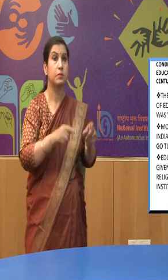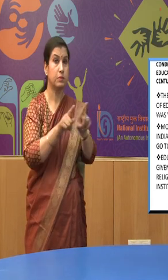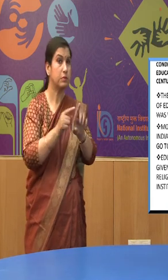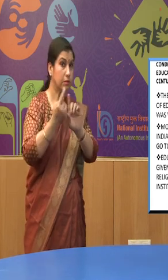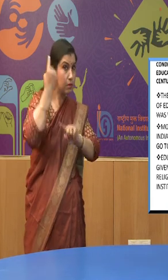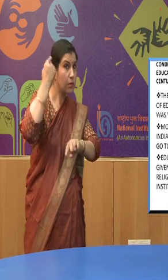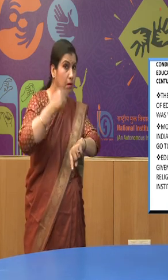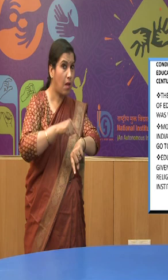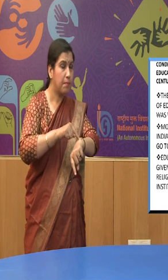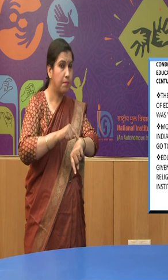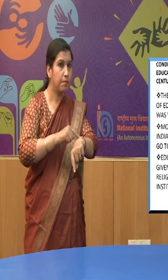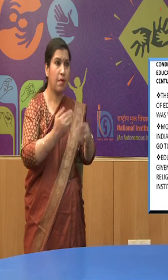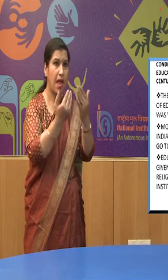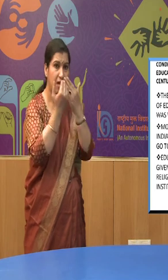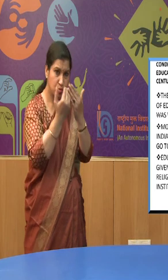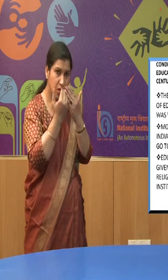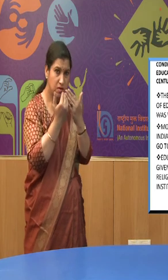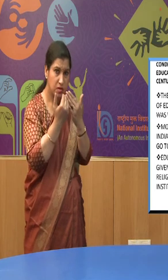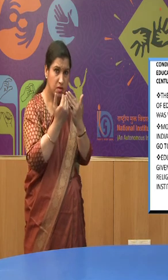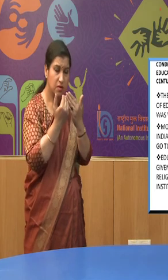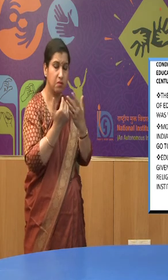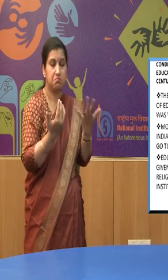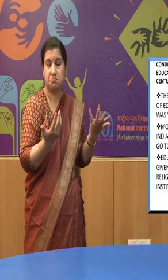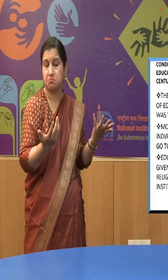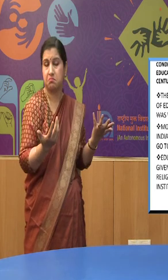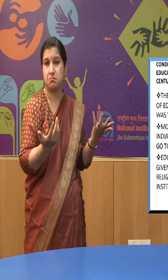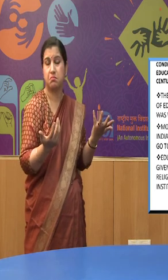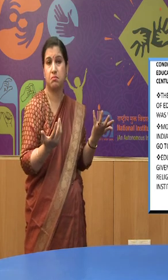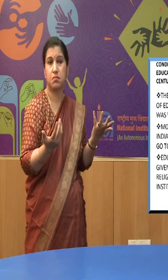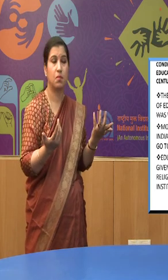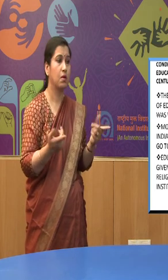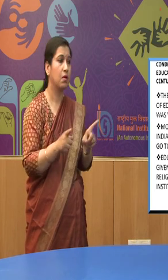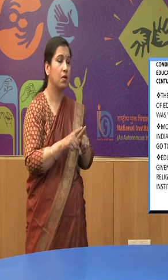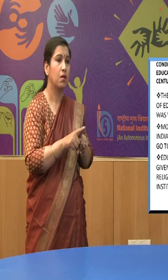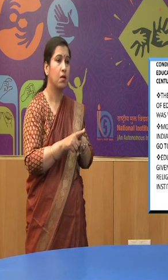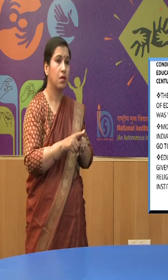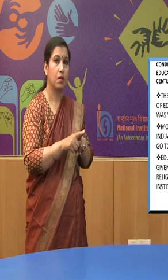At that time, education was given in traditional pathshalas,